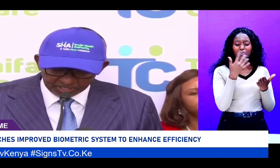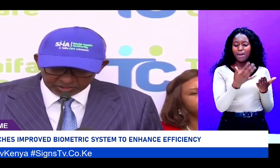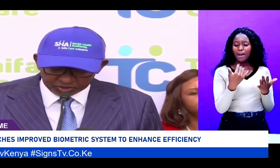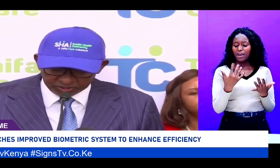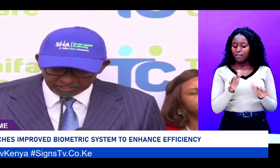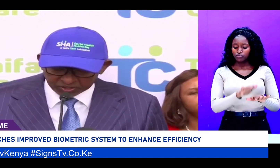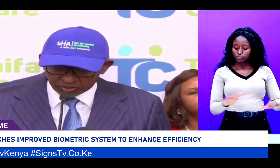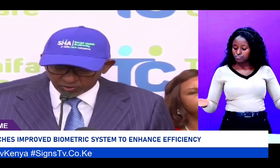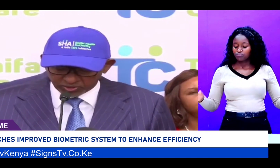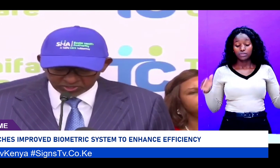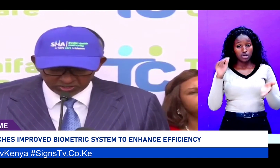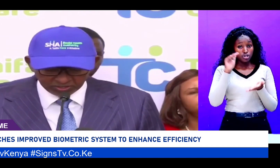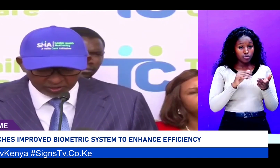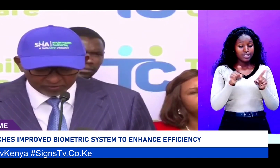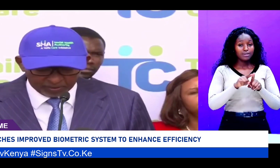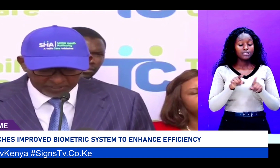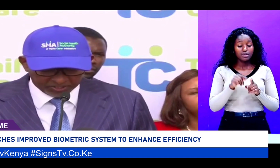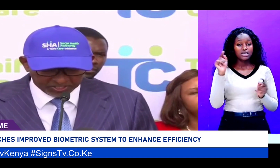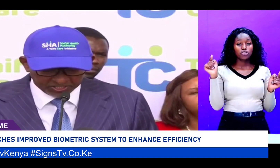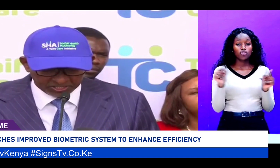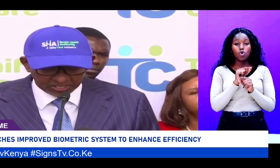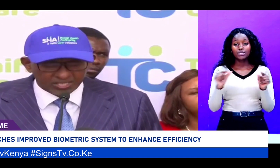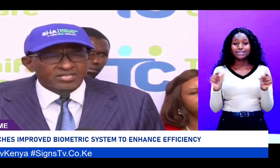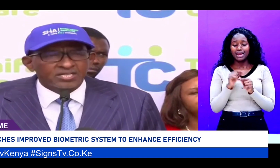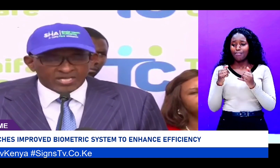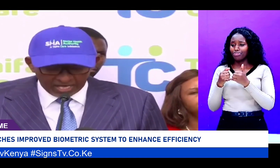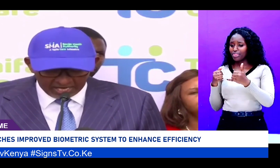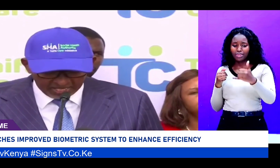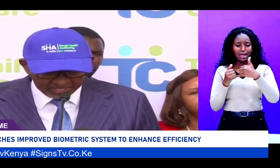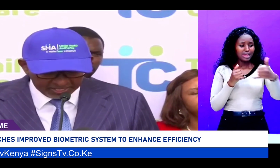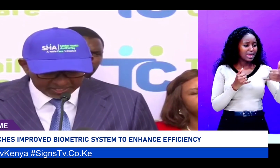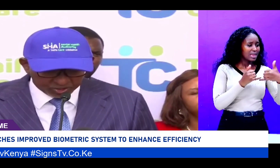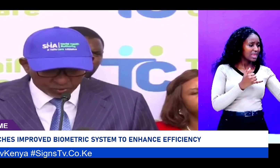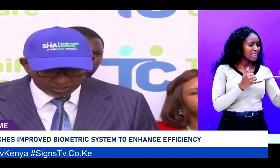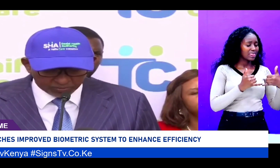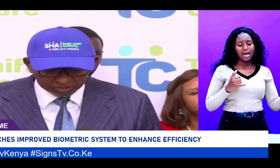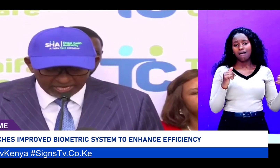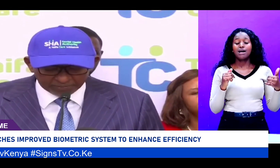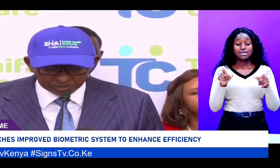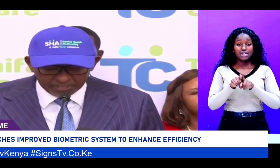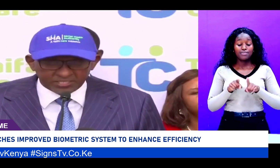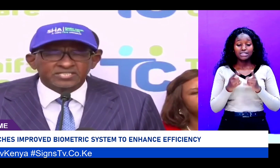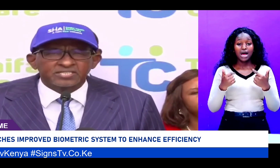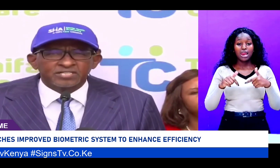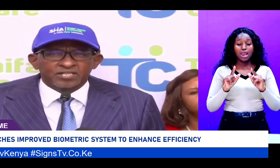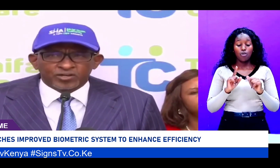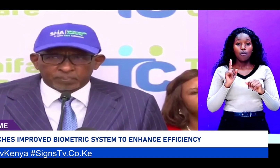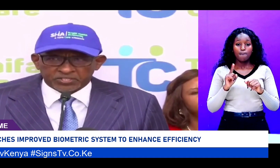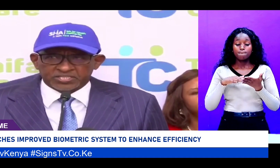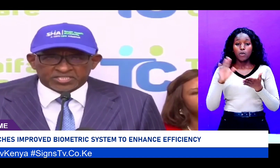It shortens queues of our patients, and it ensures more time is spent on patient